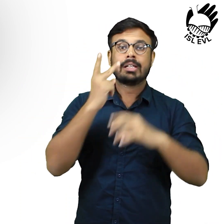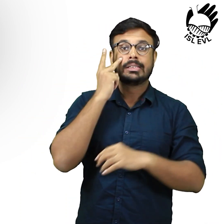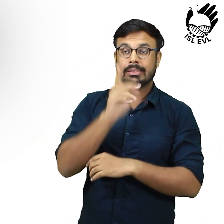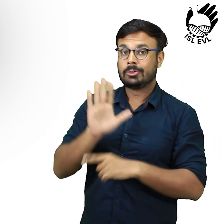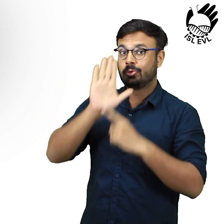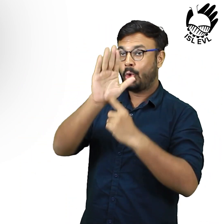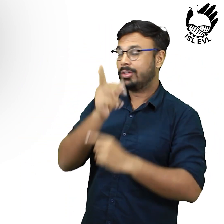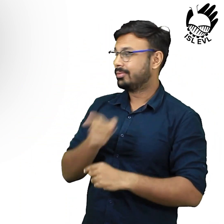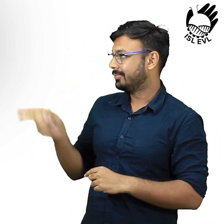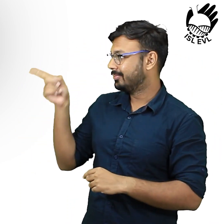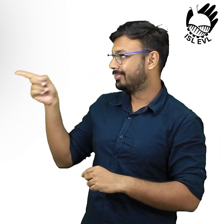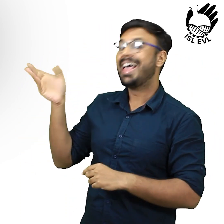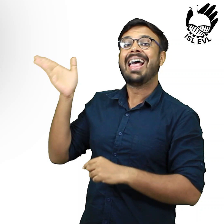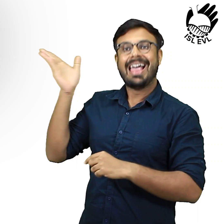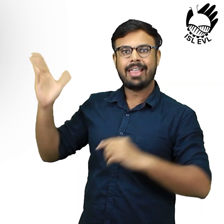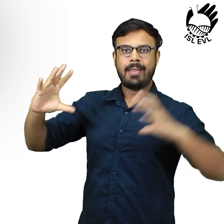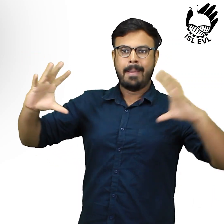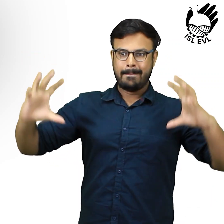or several layers